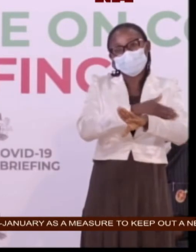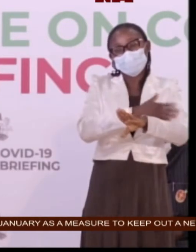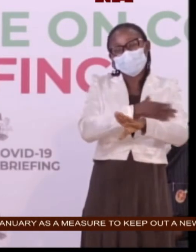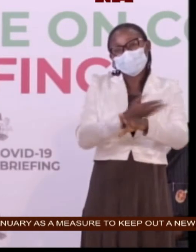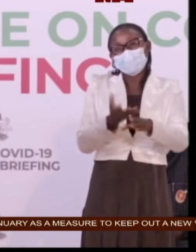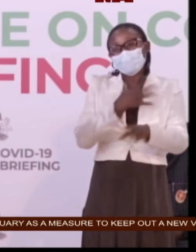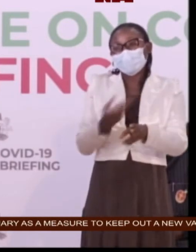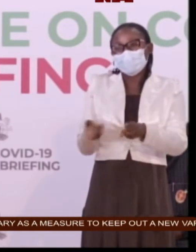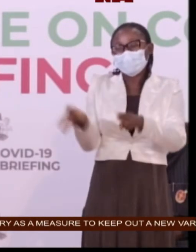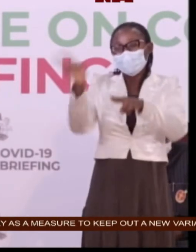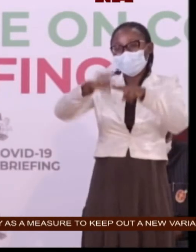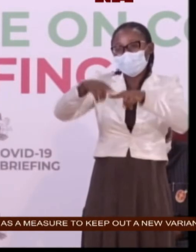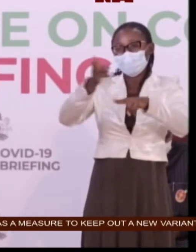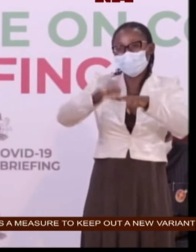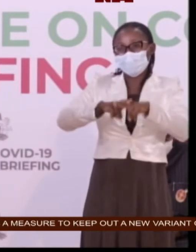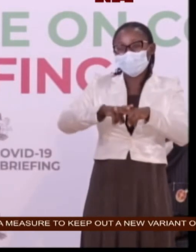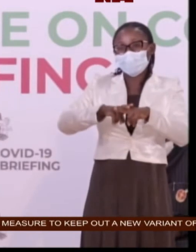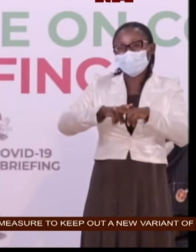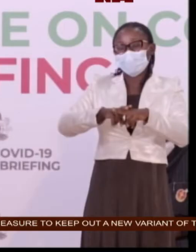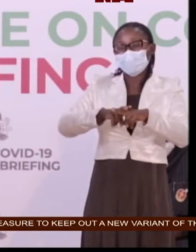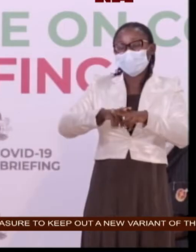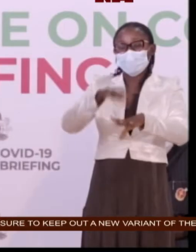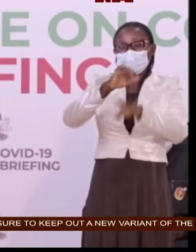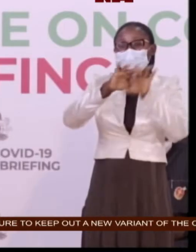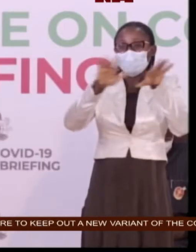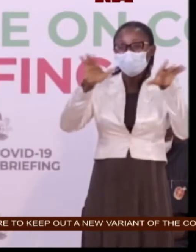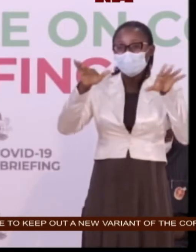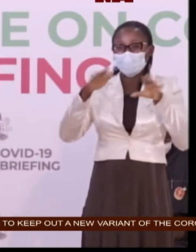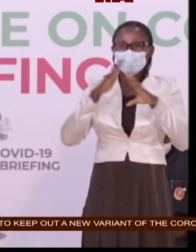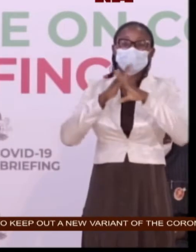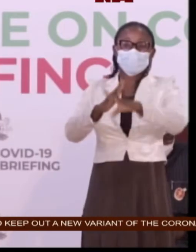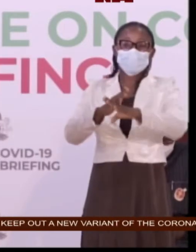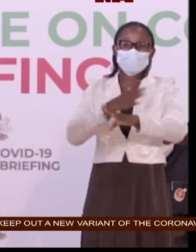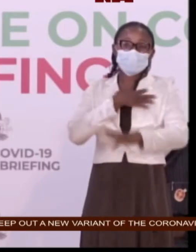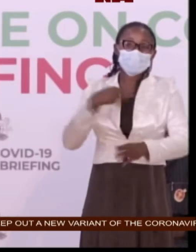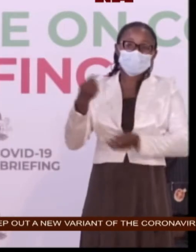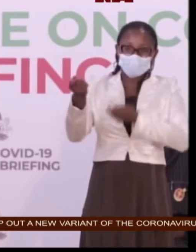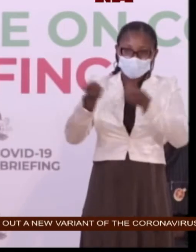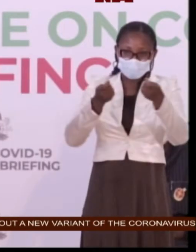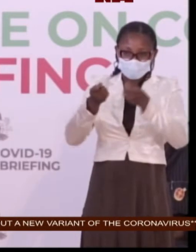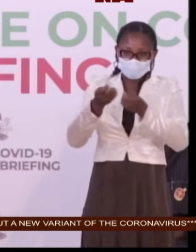scale up infection prevention and control measures